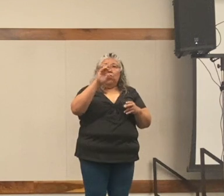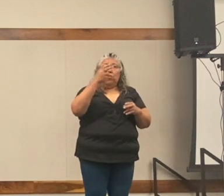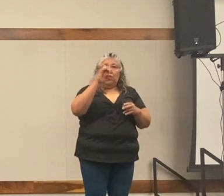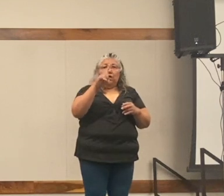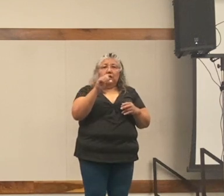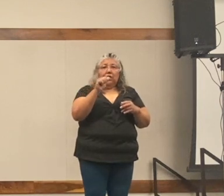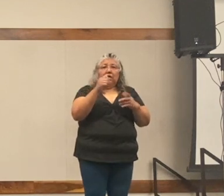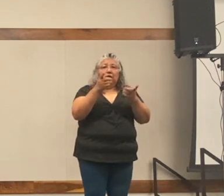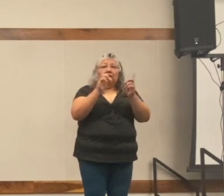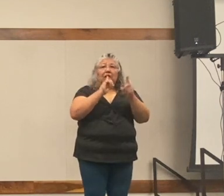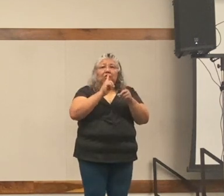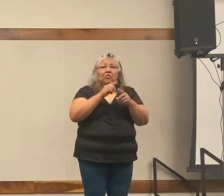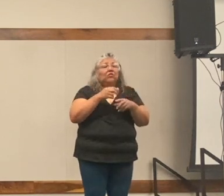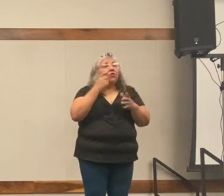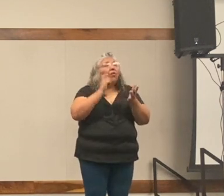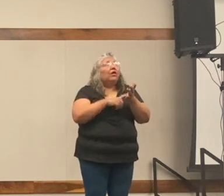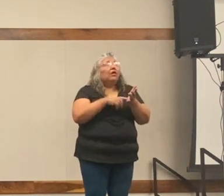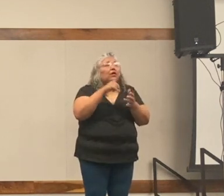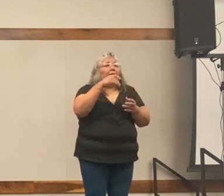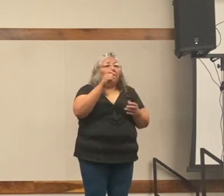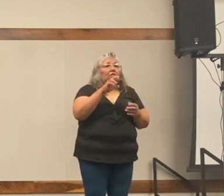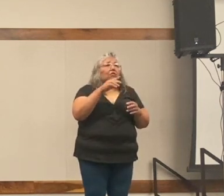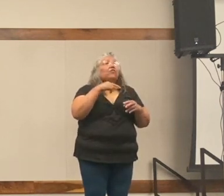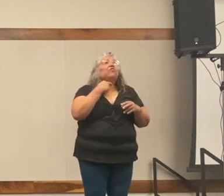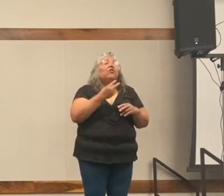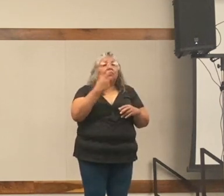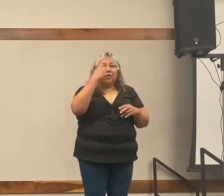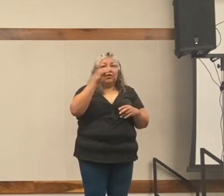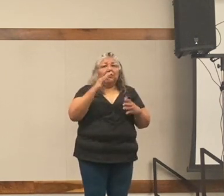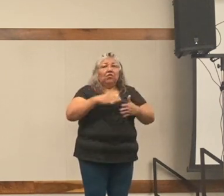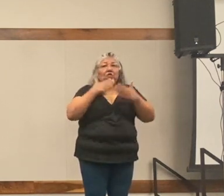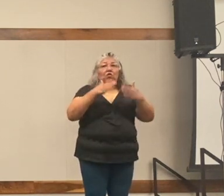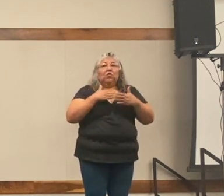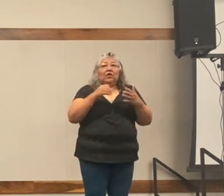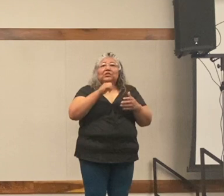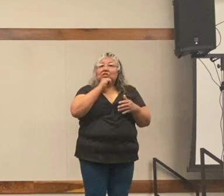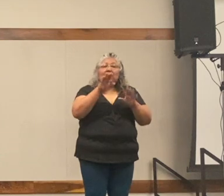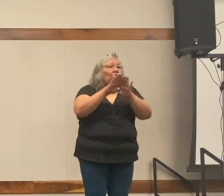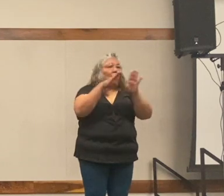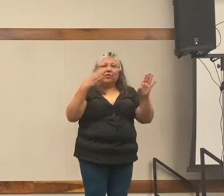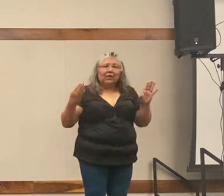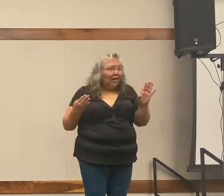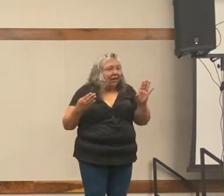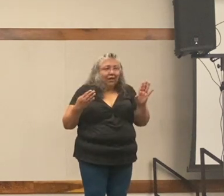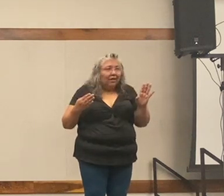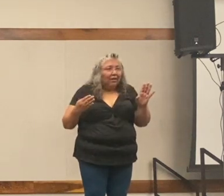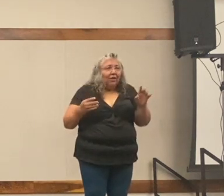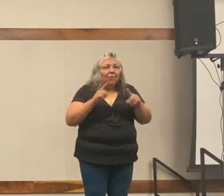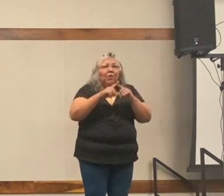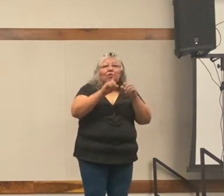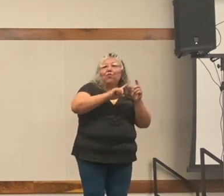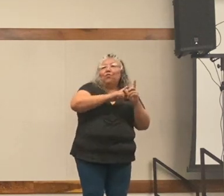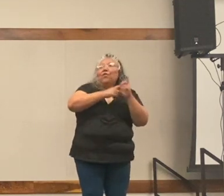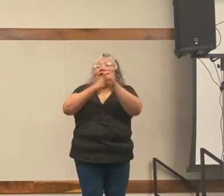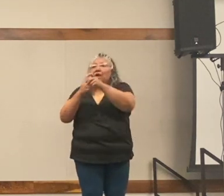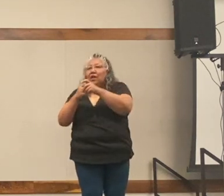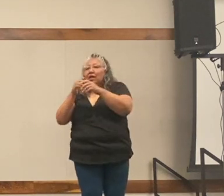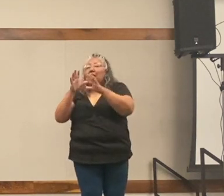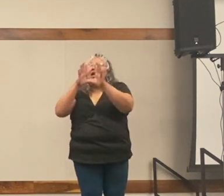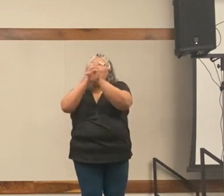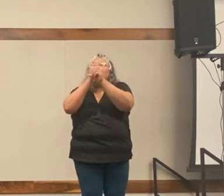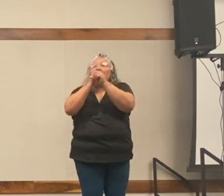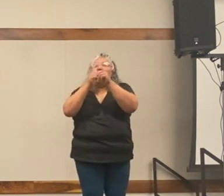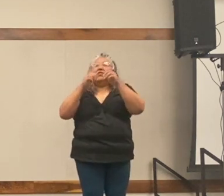answer. She recognized Peter's voice, and because of her joy, she did not open the gate, but ran in